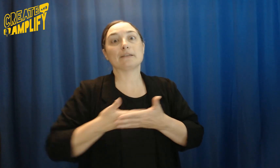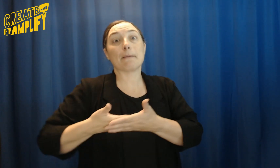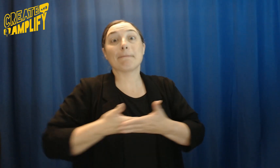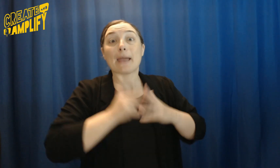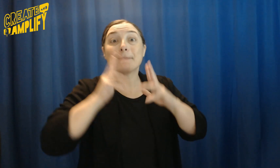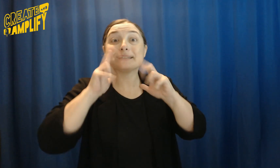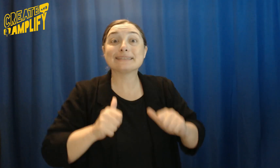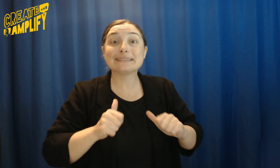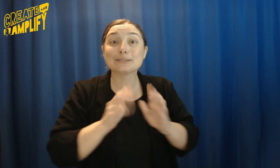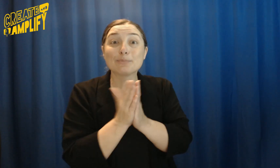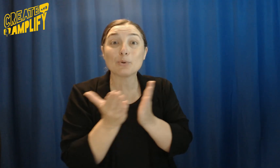a kid.